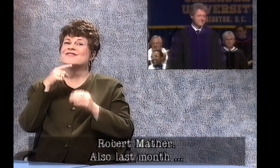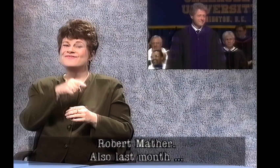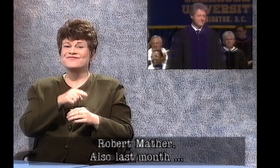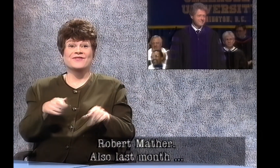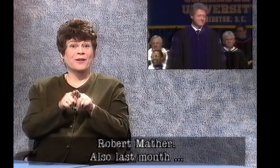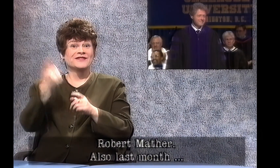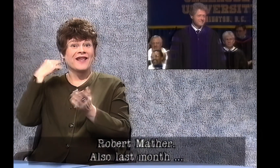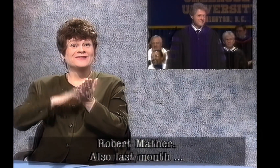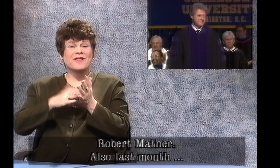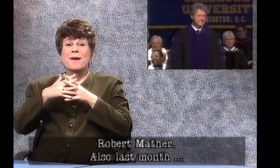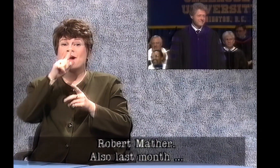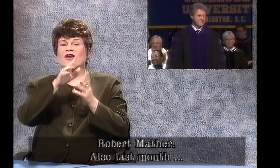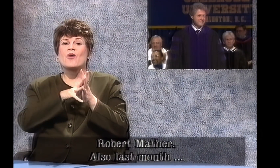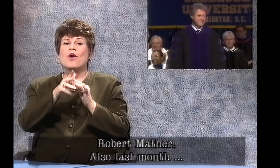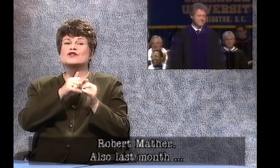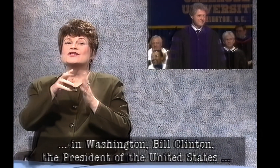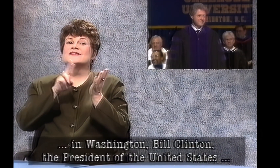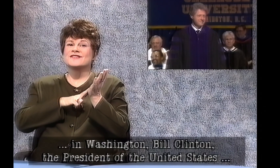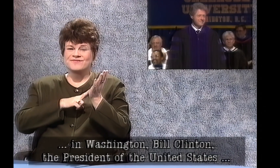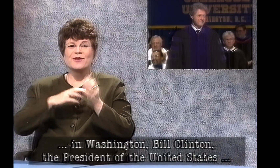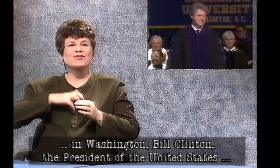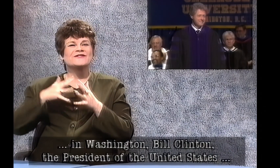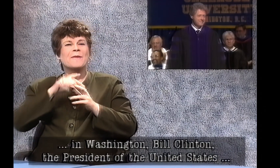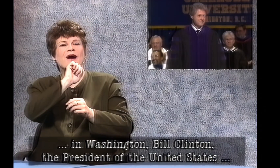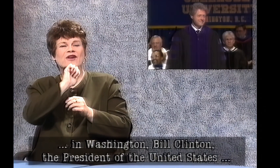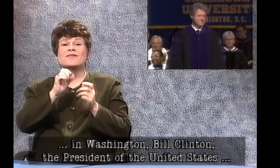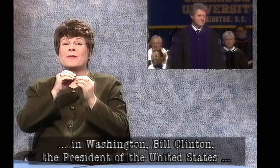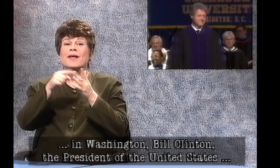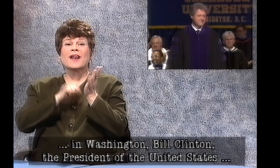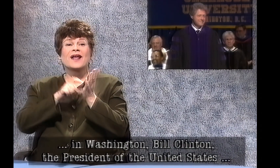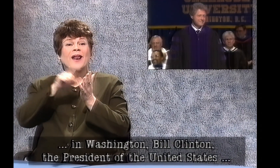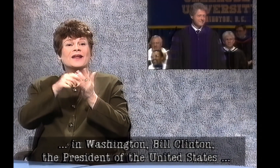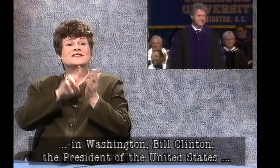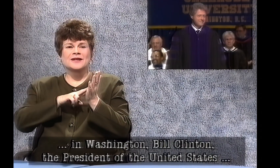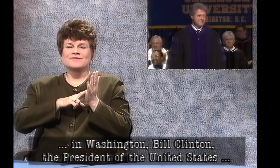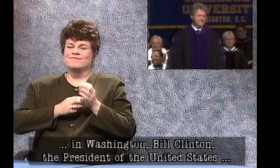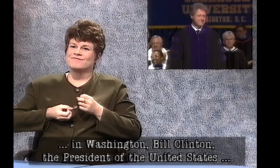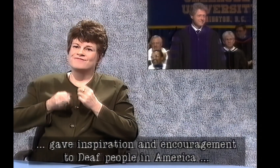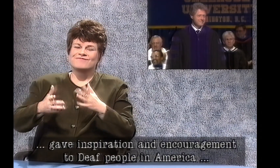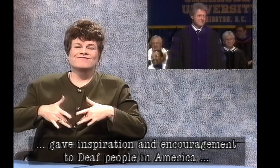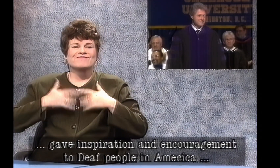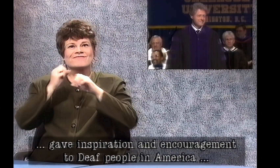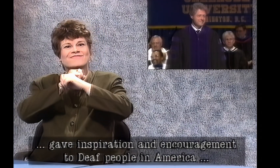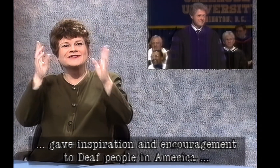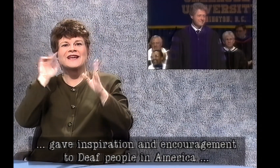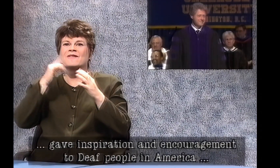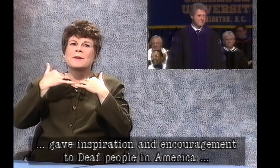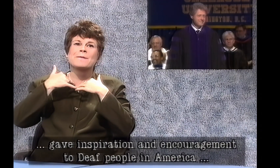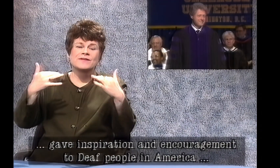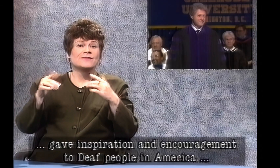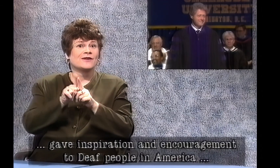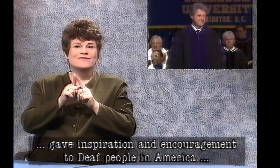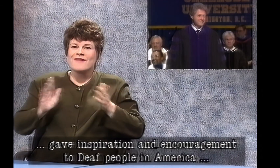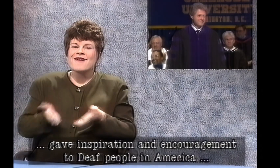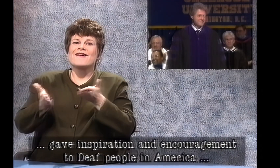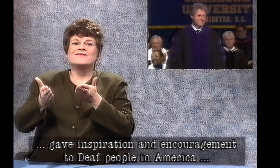Robert Mather. Also last month in Washington, Bill Clinton, the President of the United States, gave inspiration and